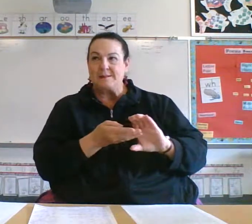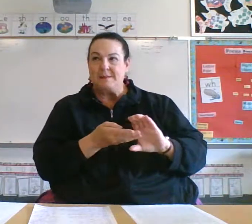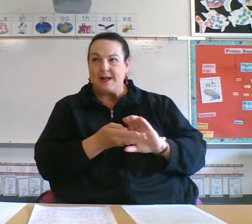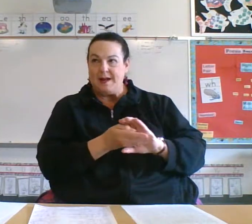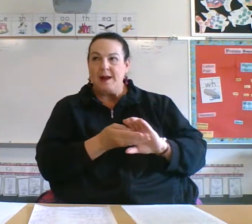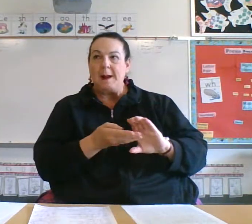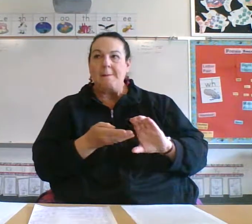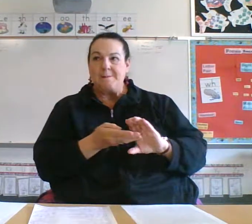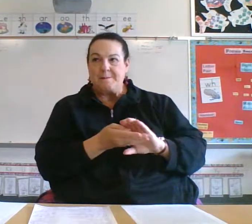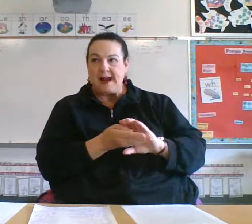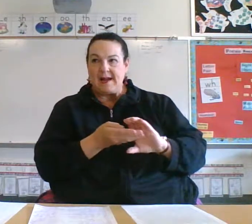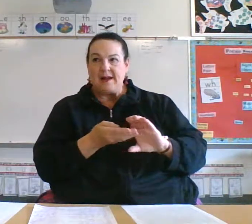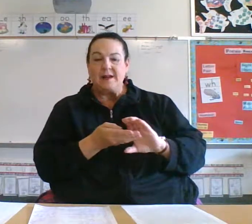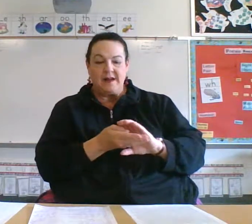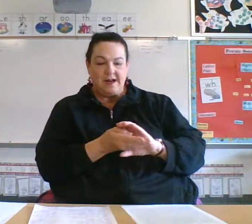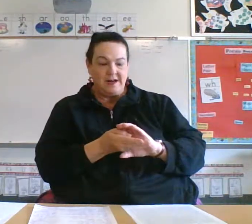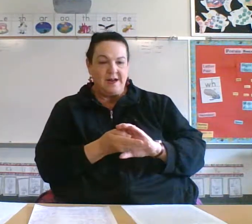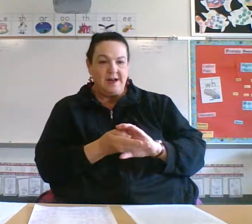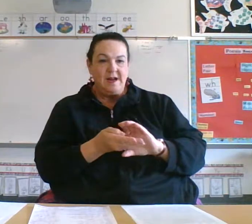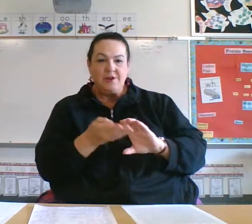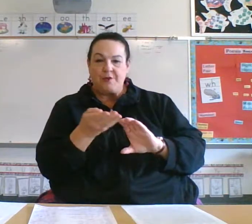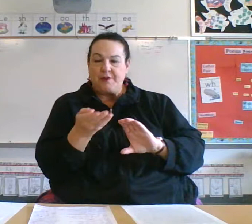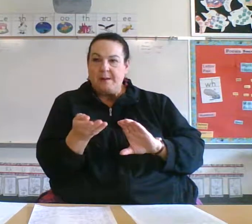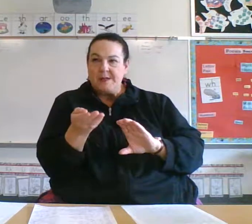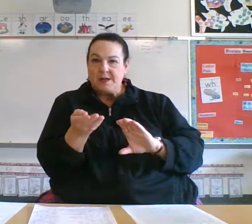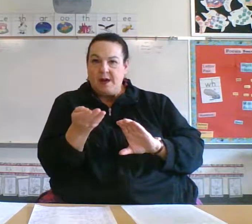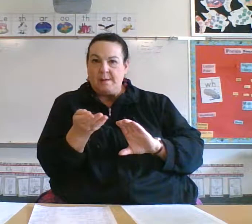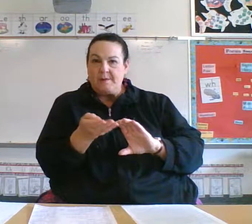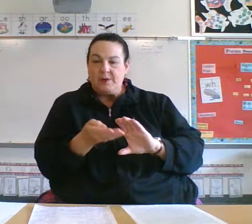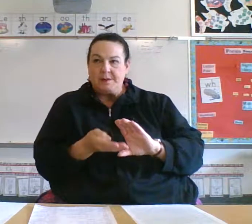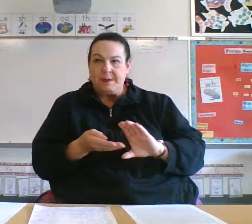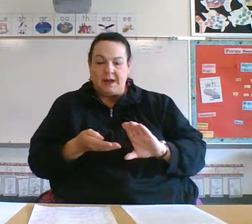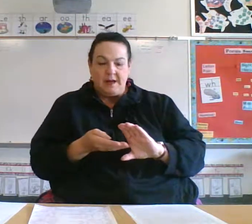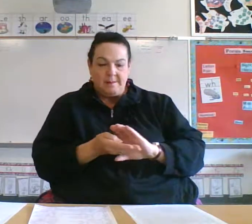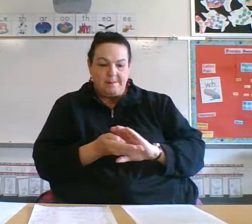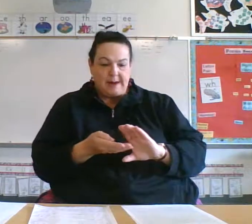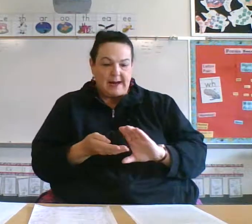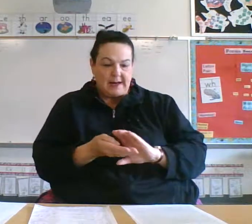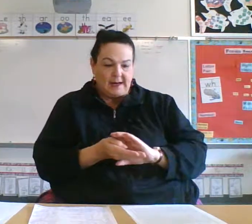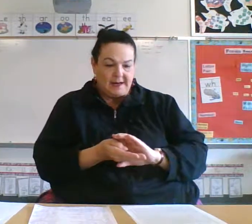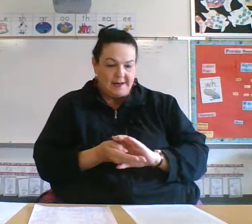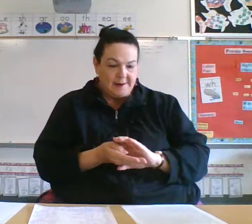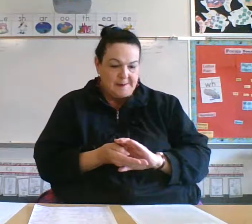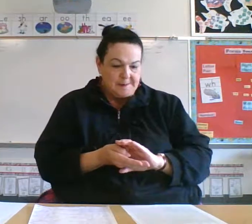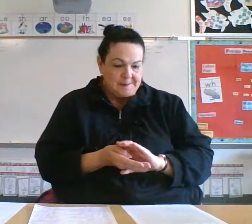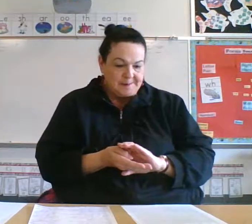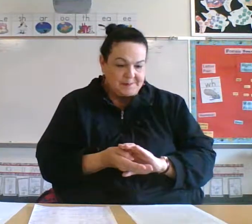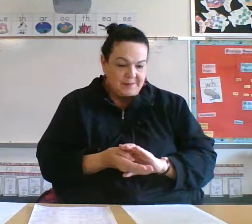money. Bank. Your thumb is up with a B. Bank.